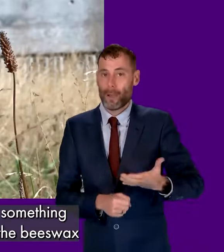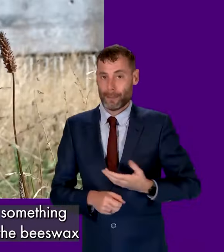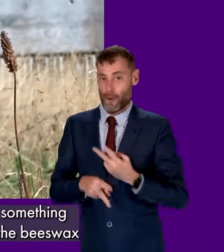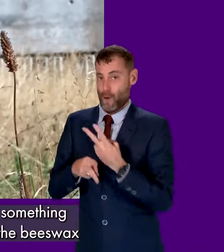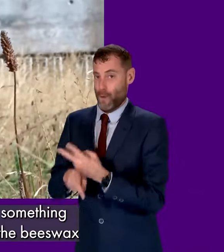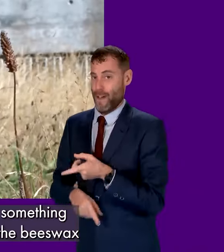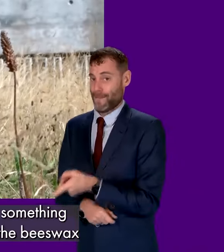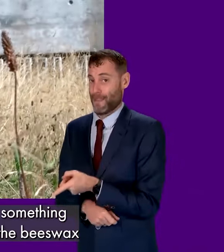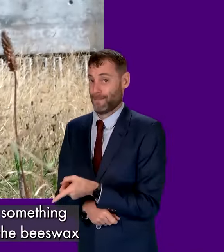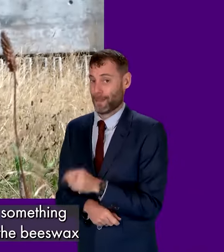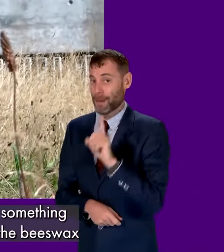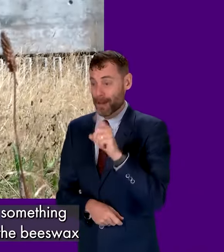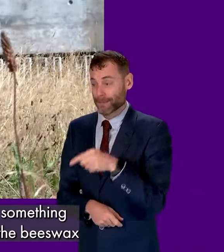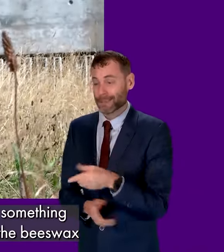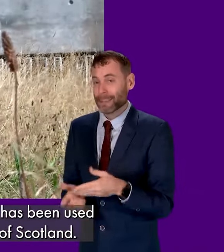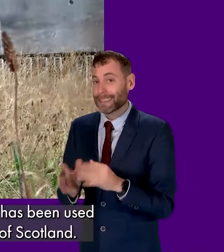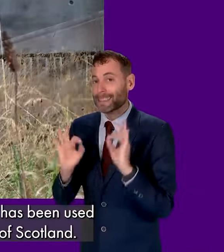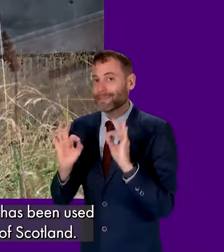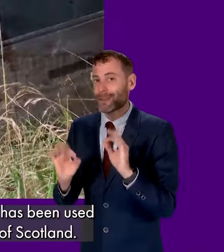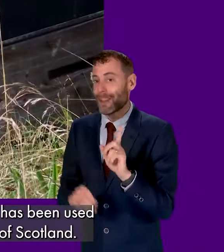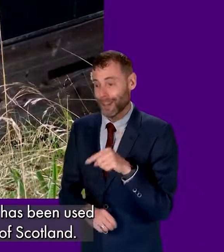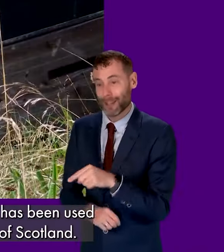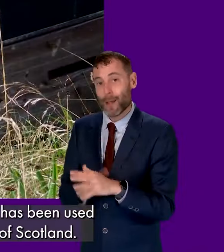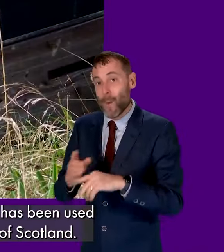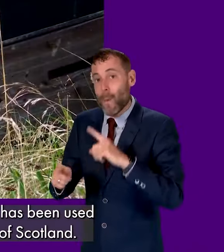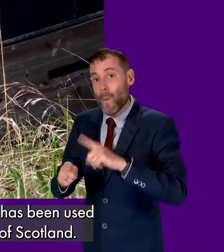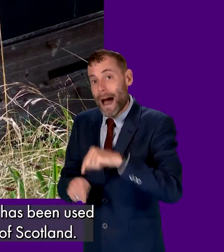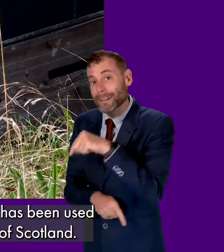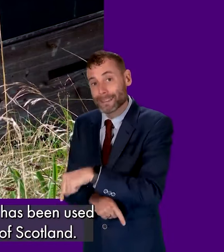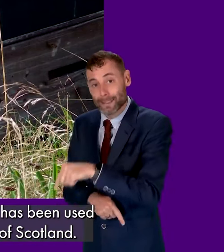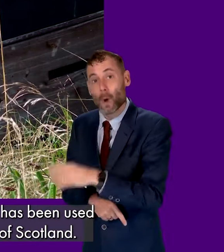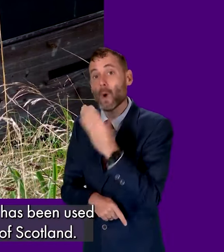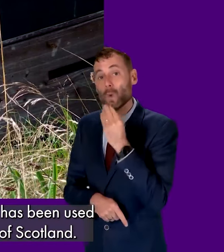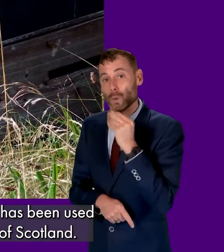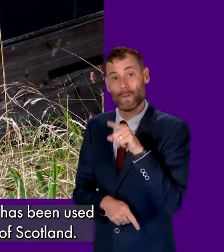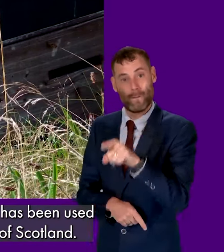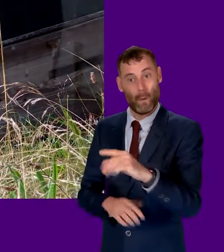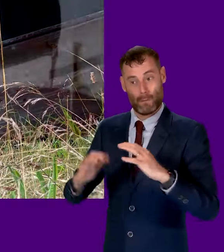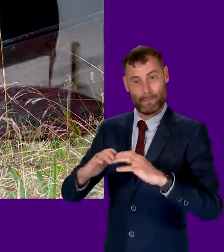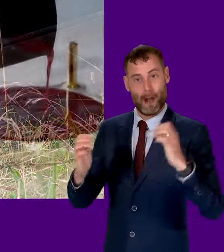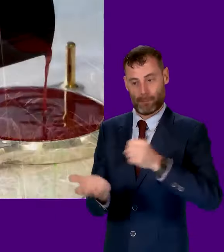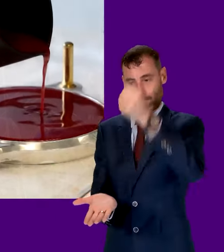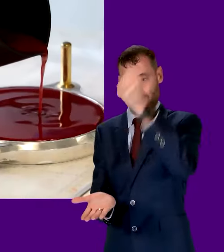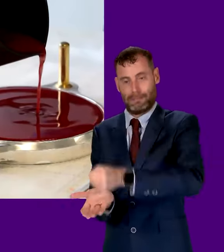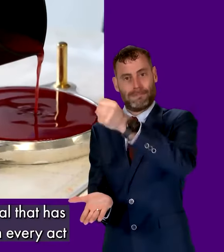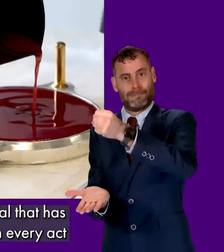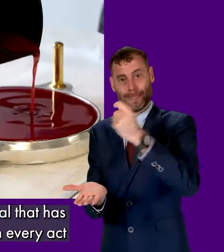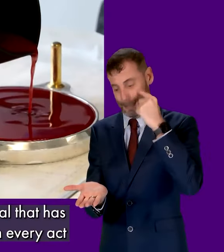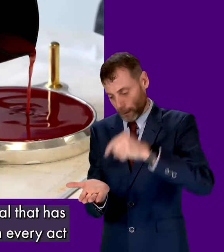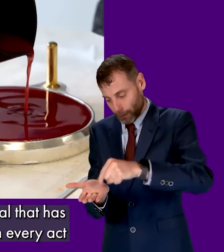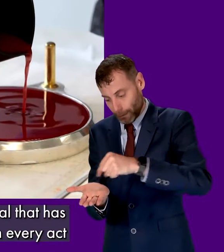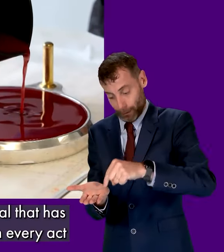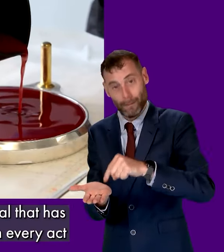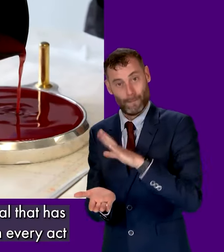really something quite special is that the beeswax produced by the bees has been used to fill the Great Seal of Scotland. This is the